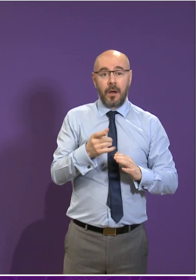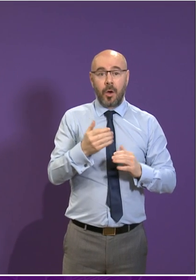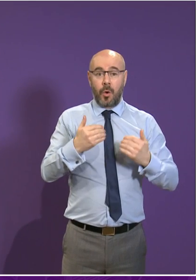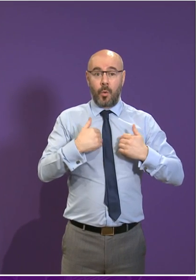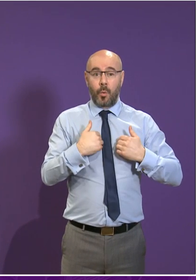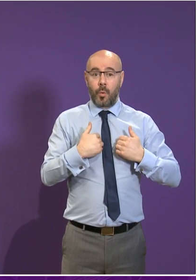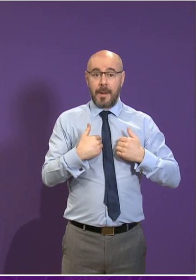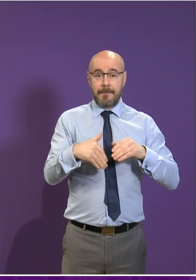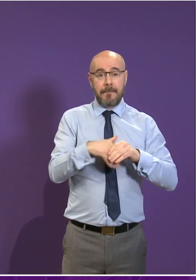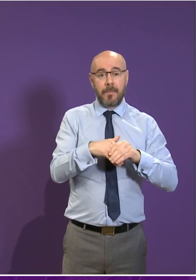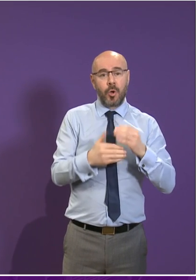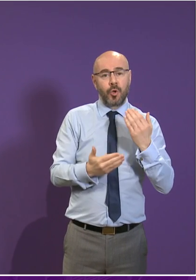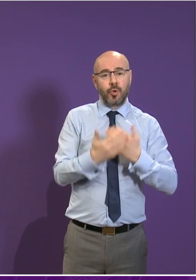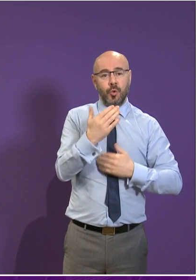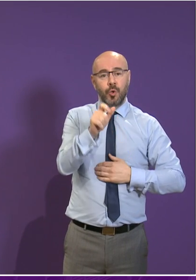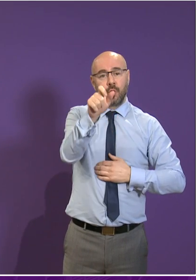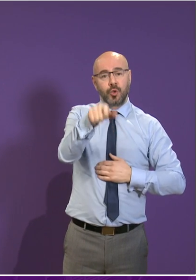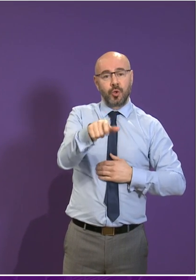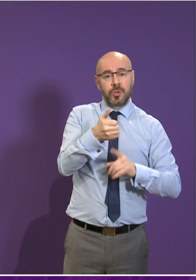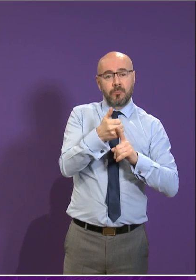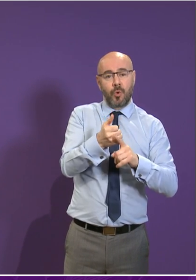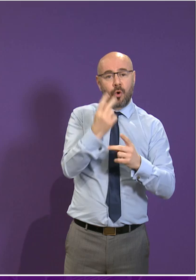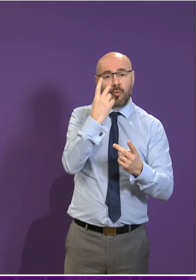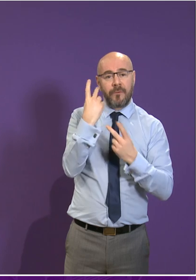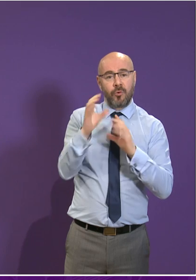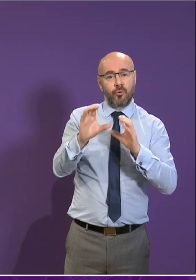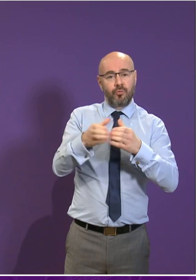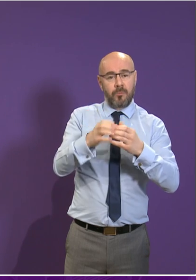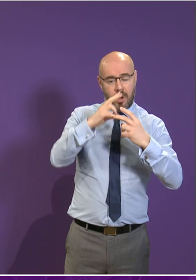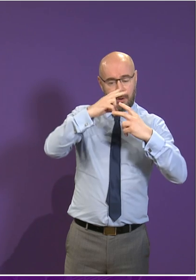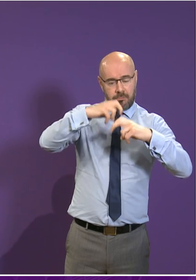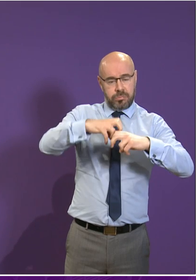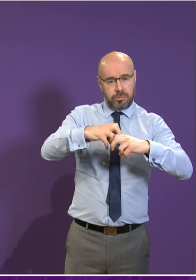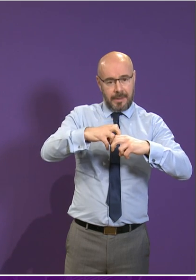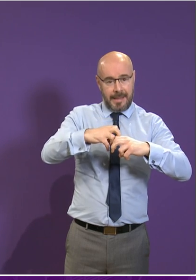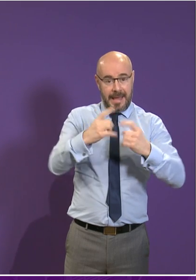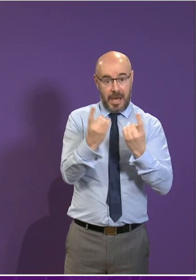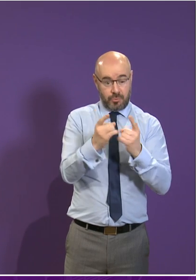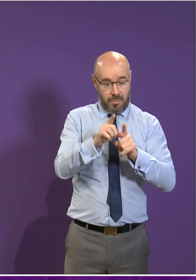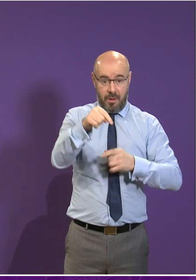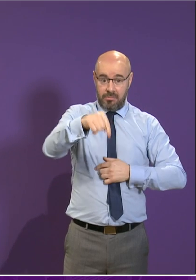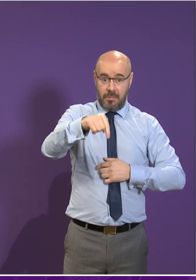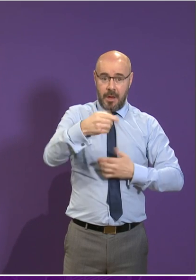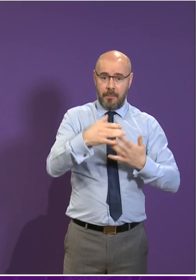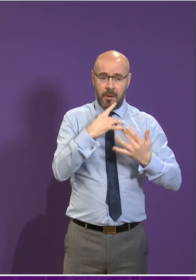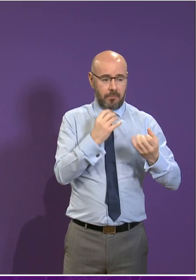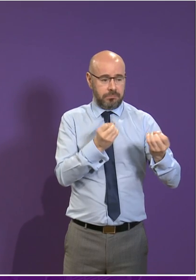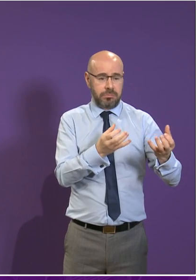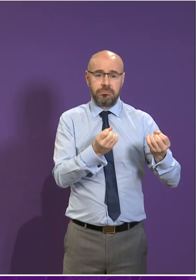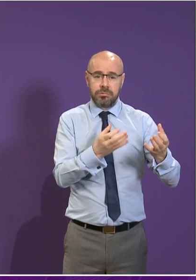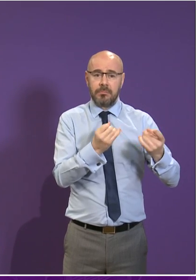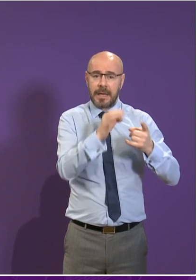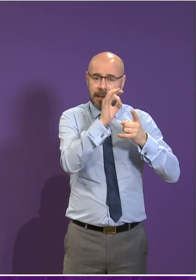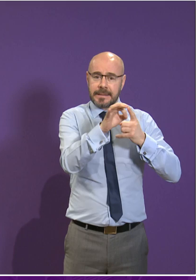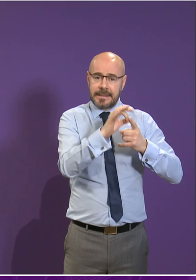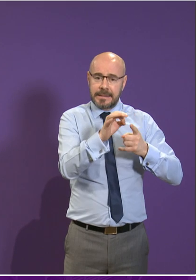student support review group that's looking into issues such as this, and we've already fed in quite a lot of detail in relationship